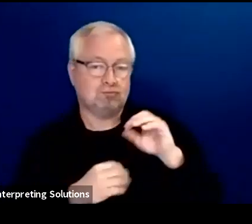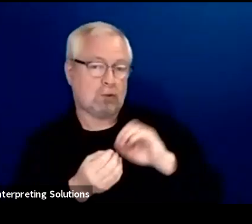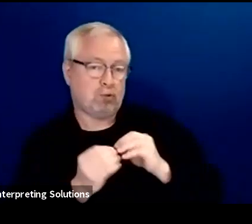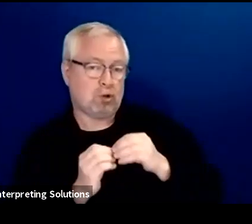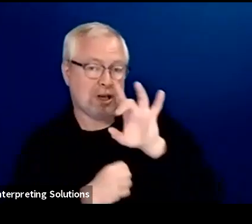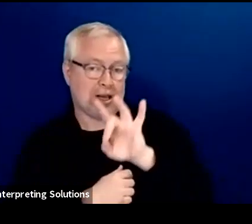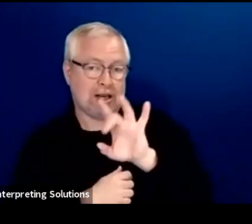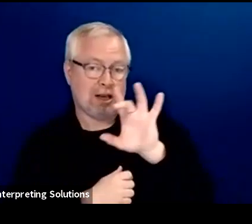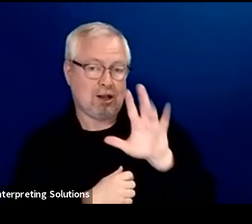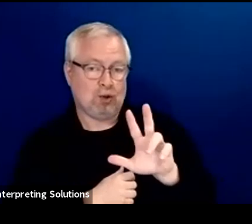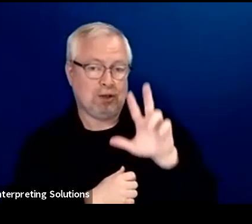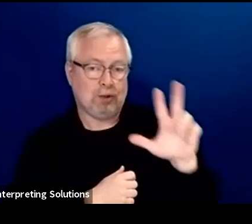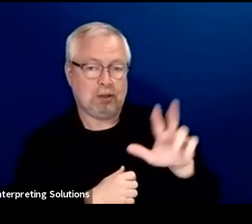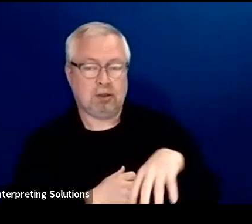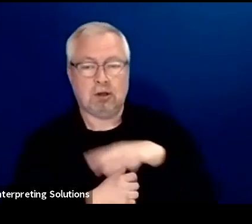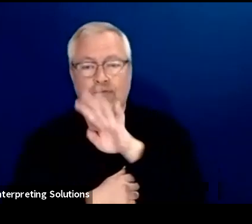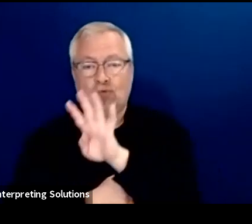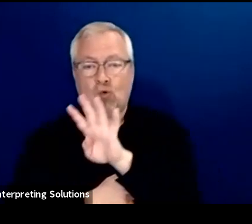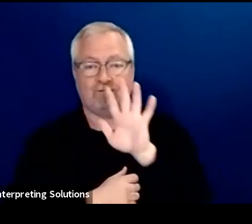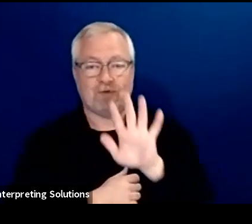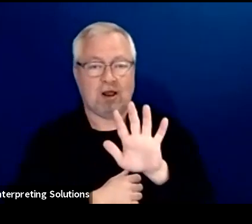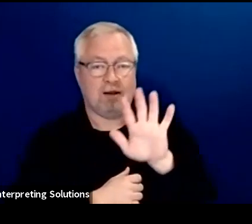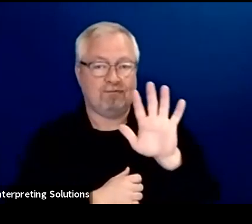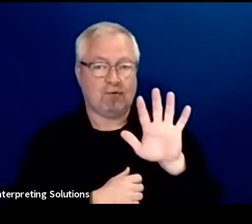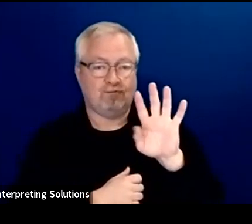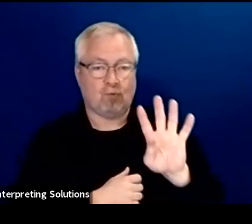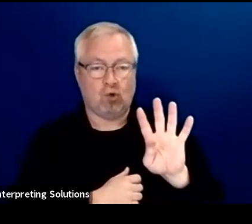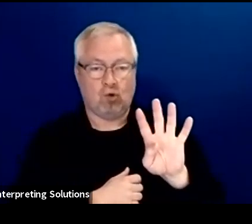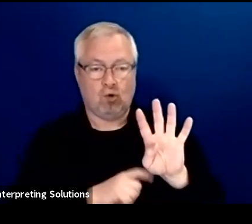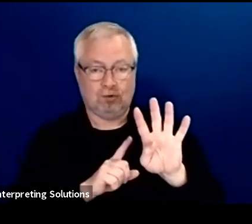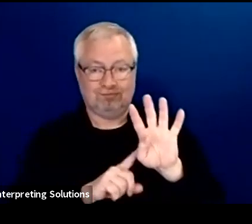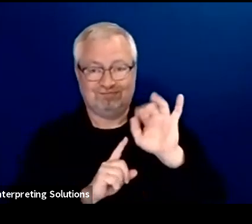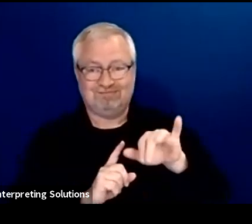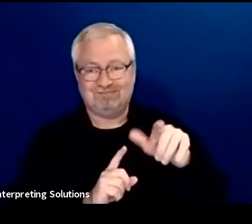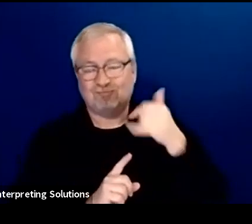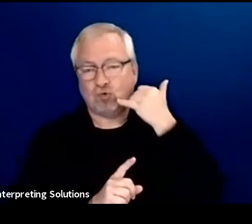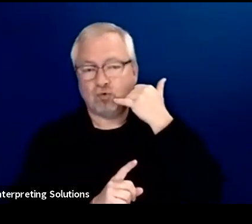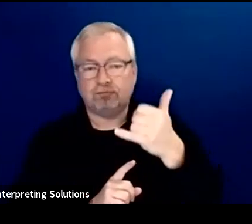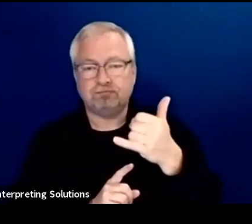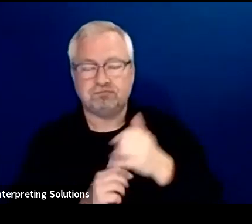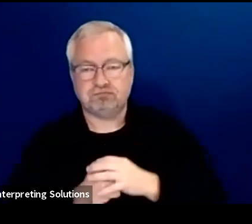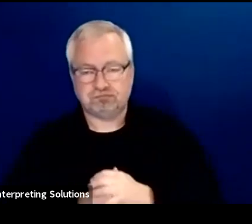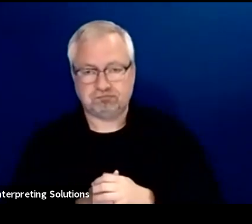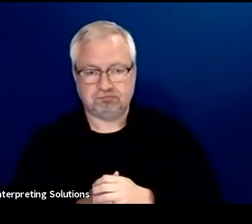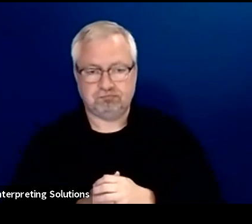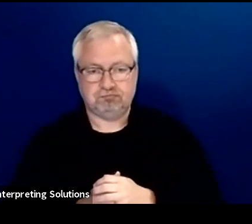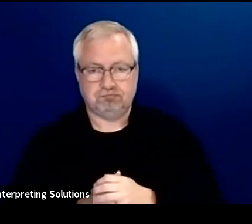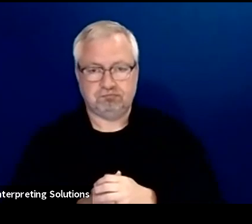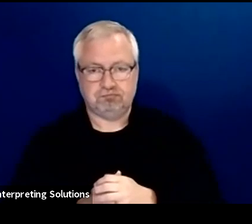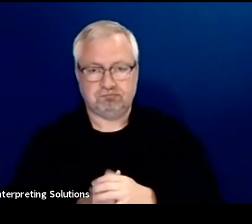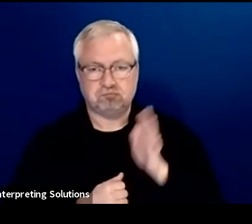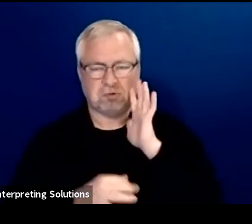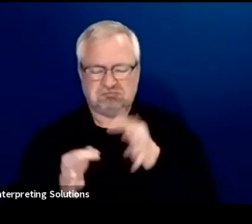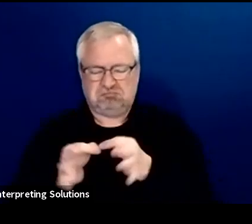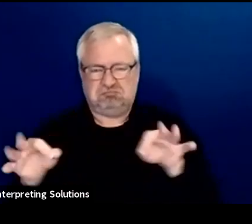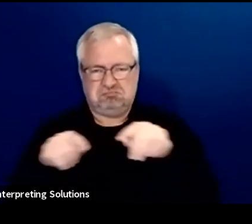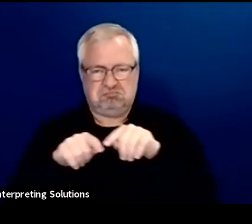833-454-0148, and we'll be putting that online. And just a couple of executive orders today. We did Executive